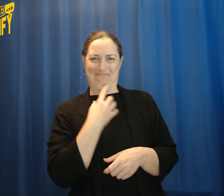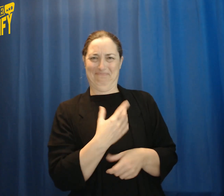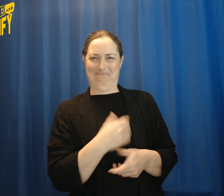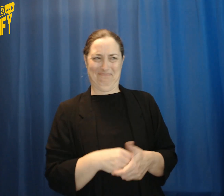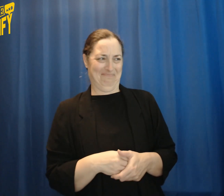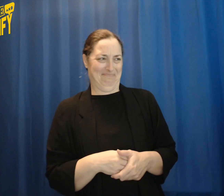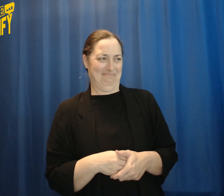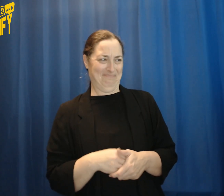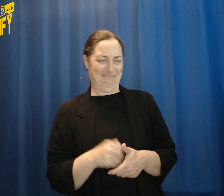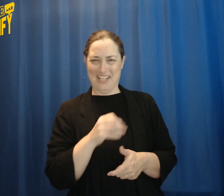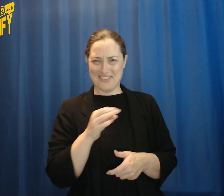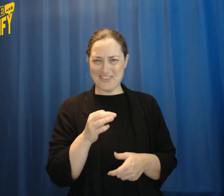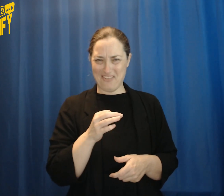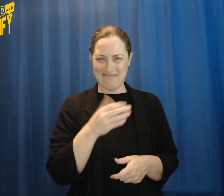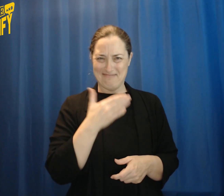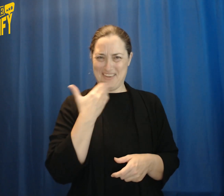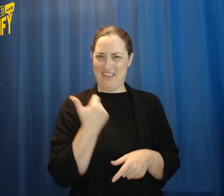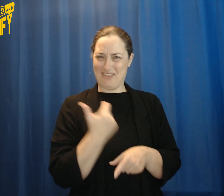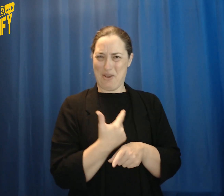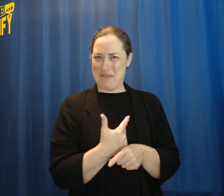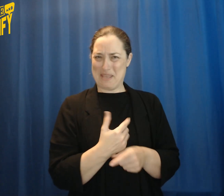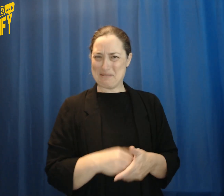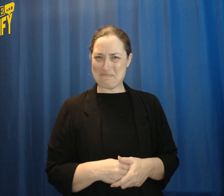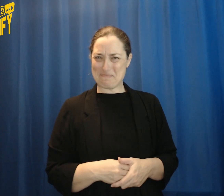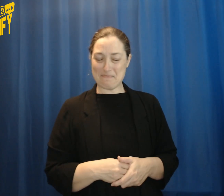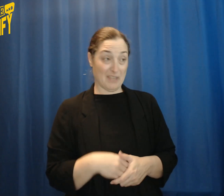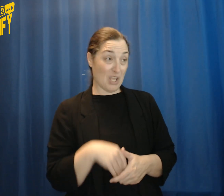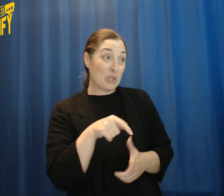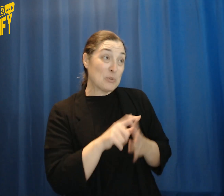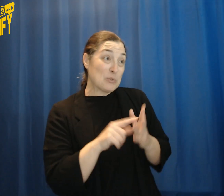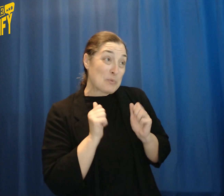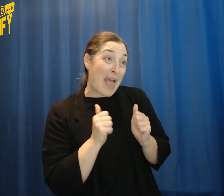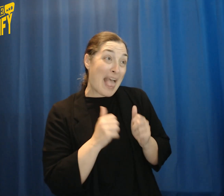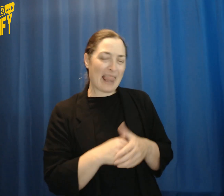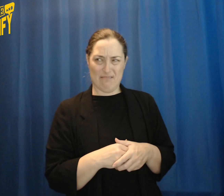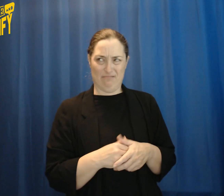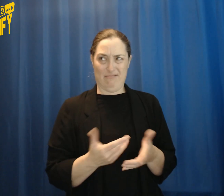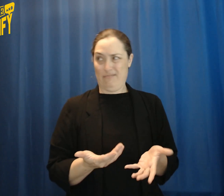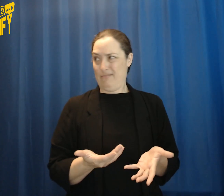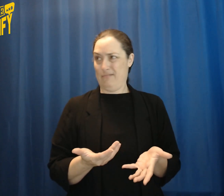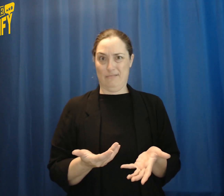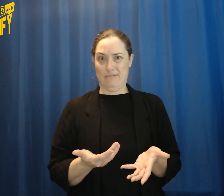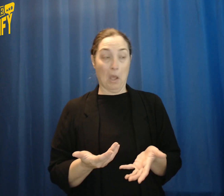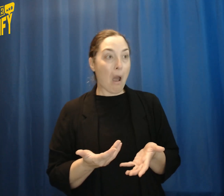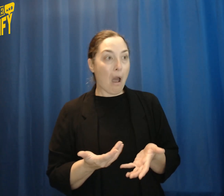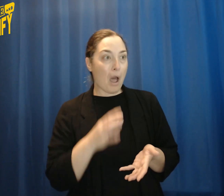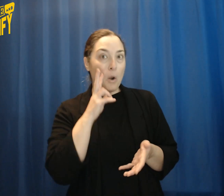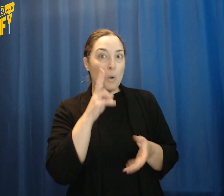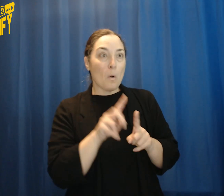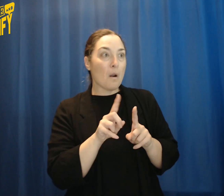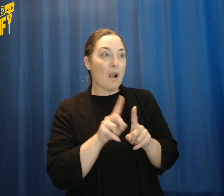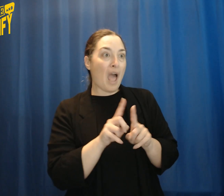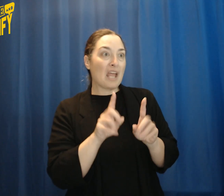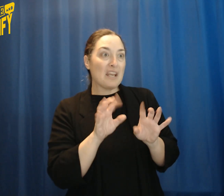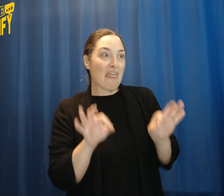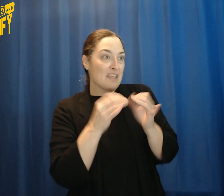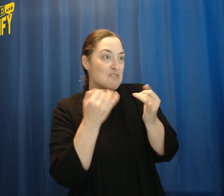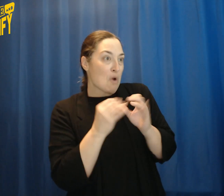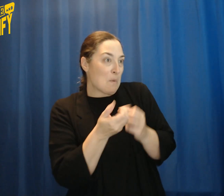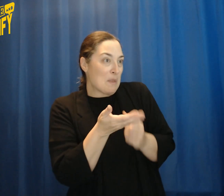to say. Oh, but you do so well. What doesn't look like there's anything wrong with you. One of the things about having the